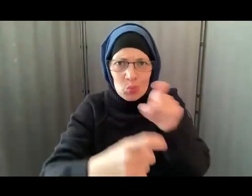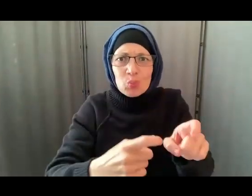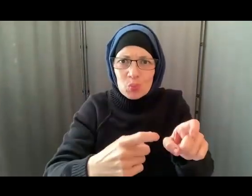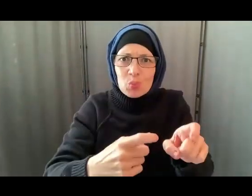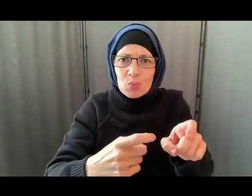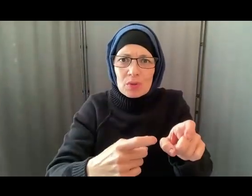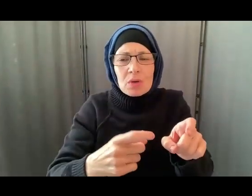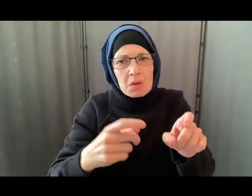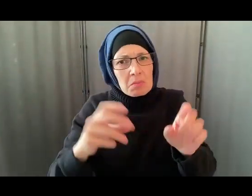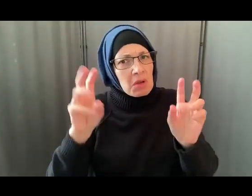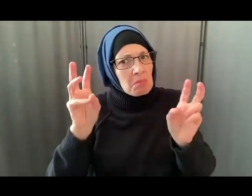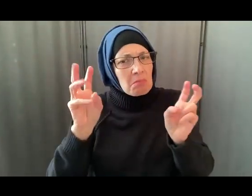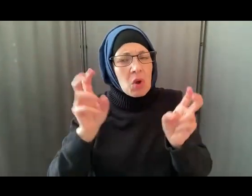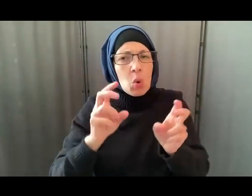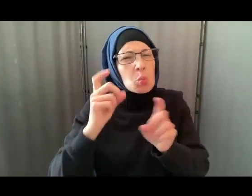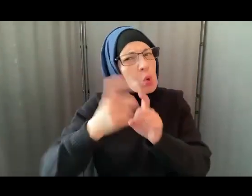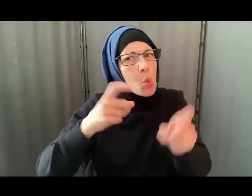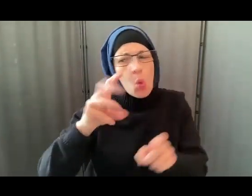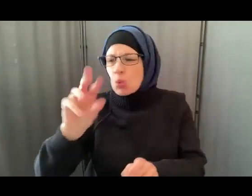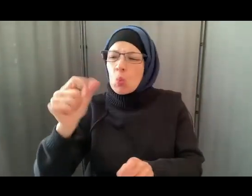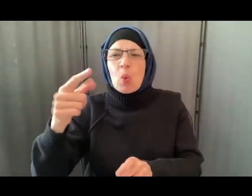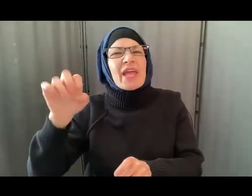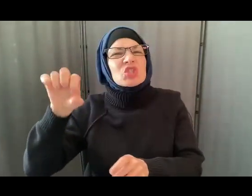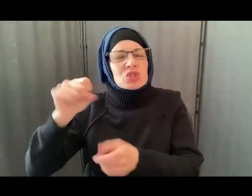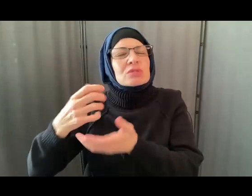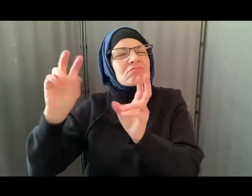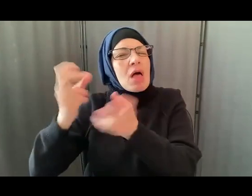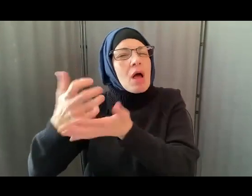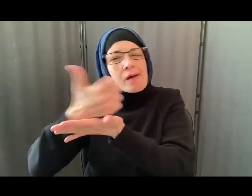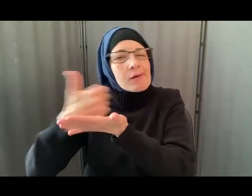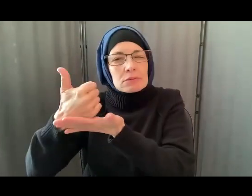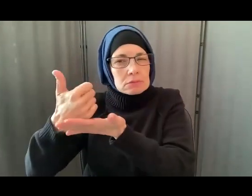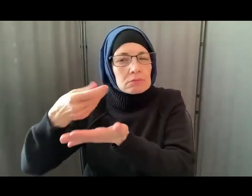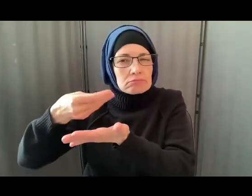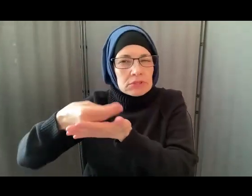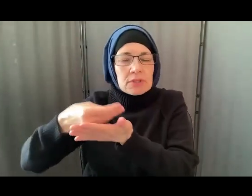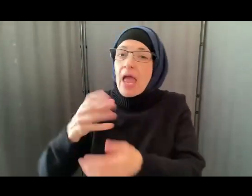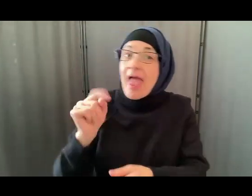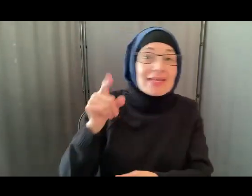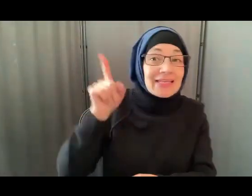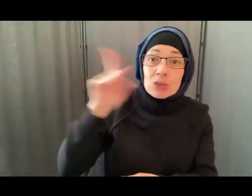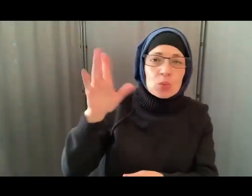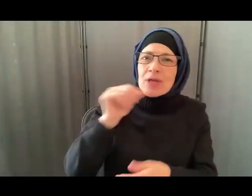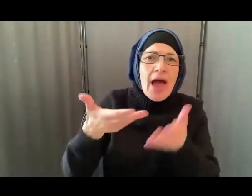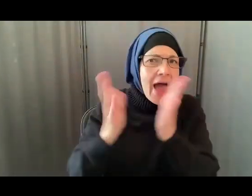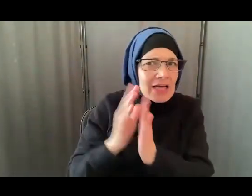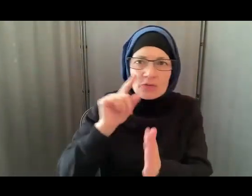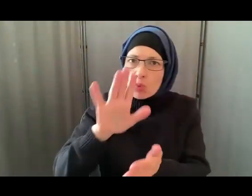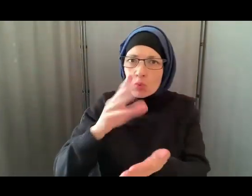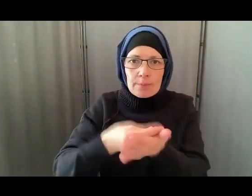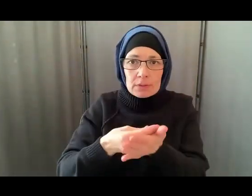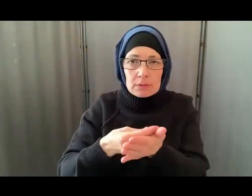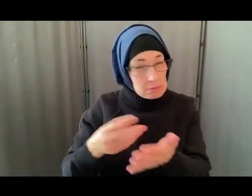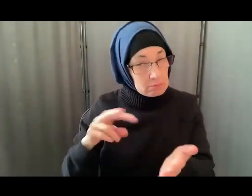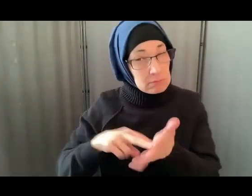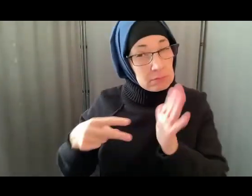the word used in Arabic, and will not ask you your money. Does this mean that Allah is asking